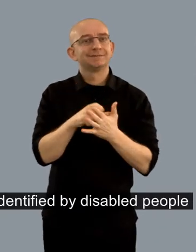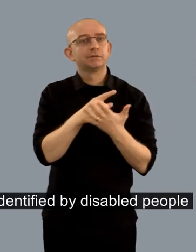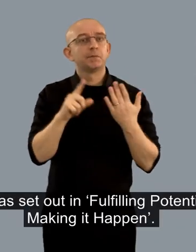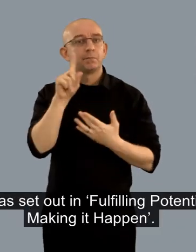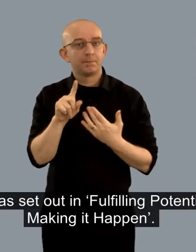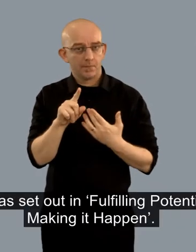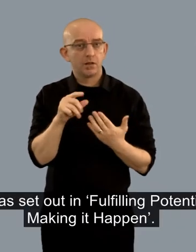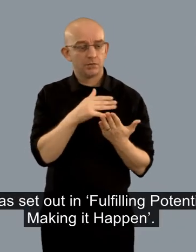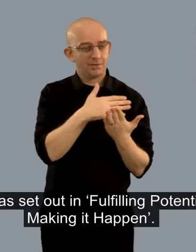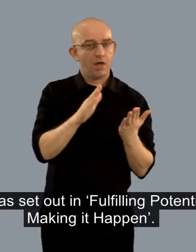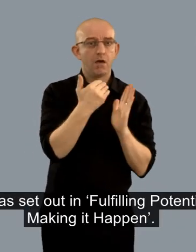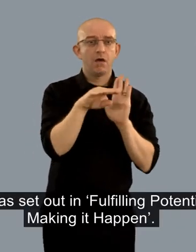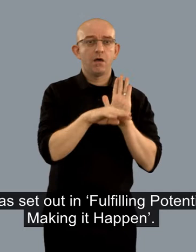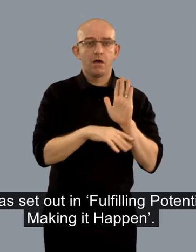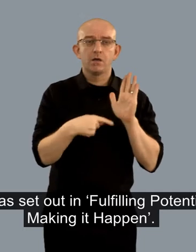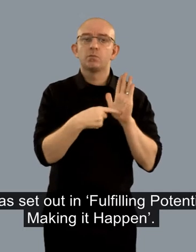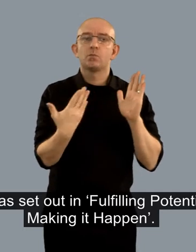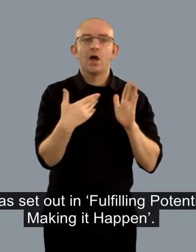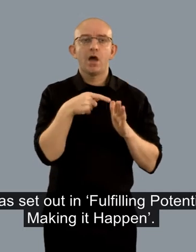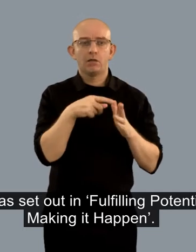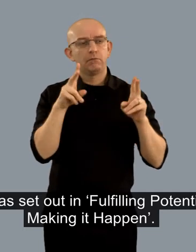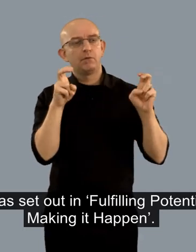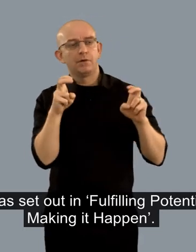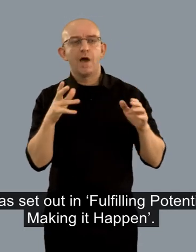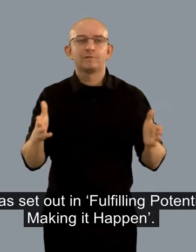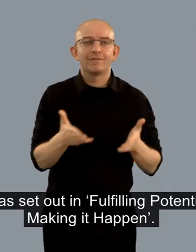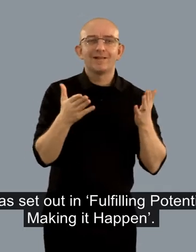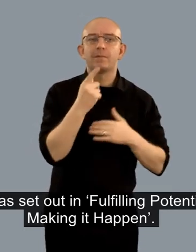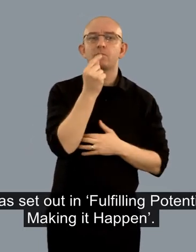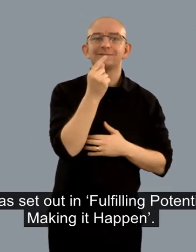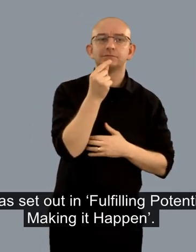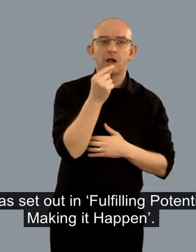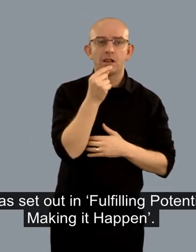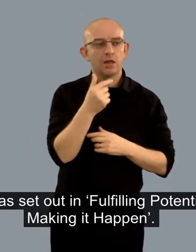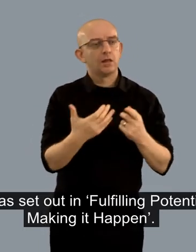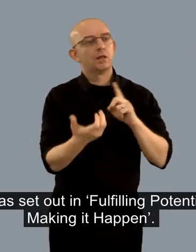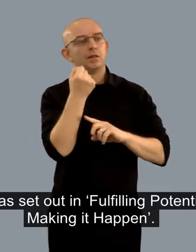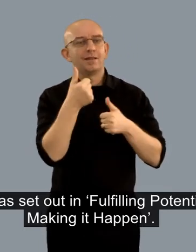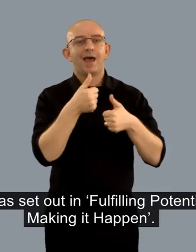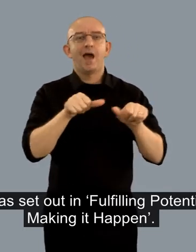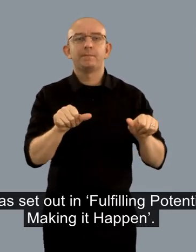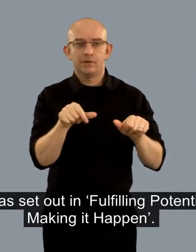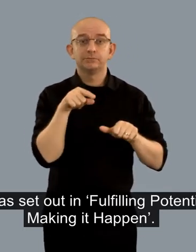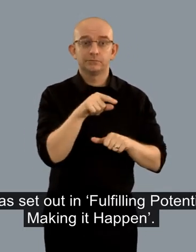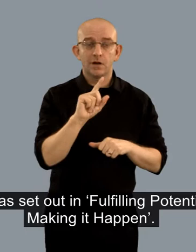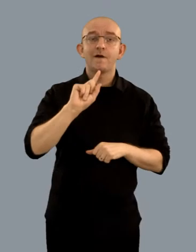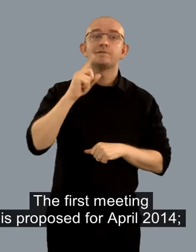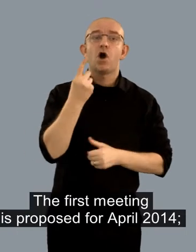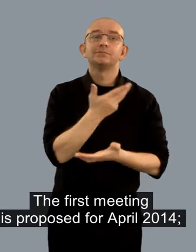people and as set out in Fulfilling Potential, Making It Happen. The